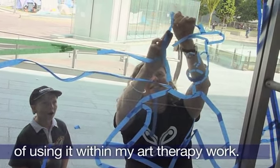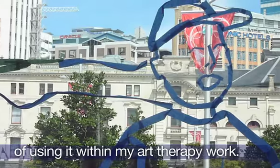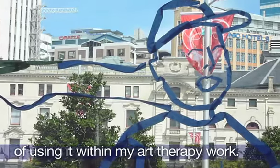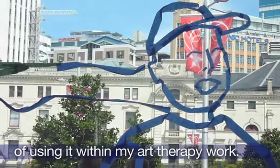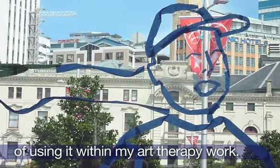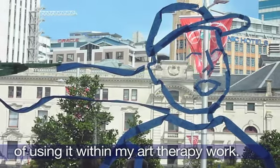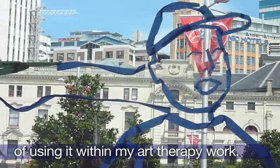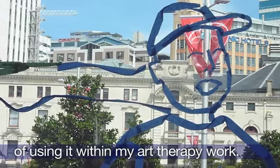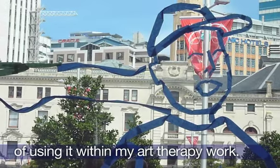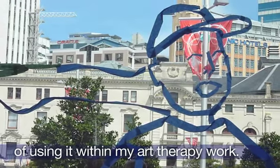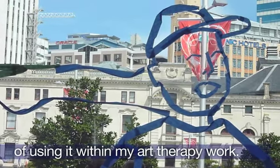So, yeah.